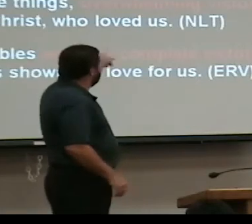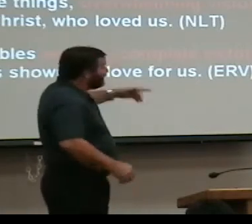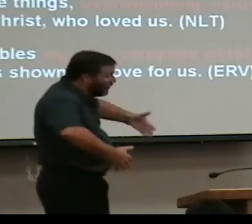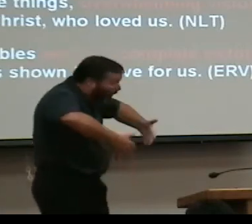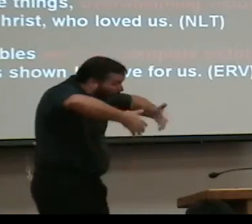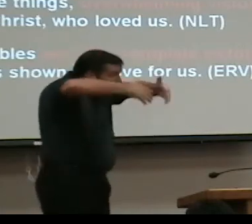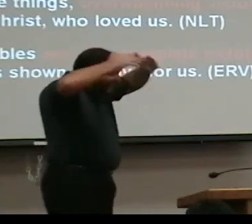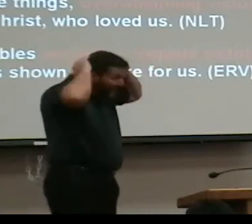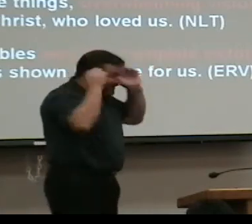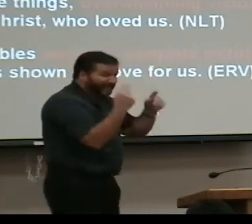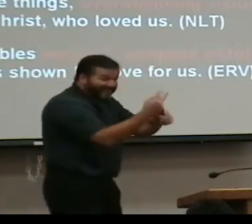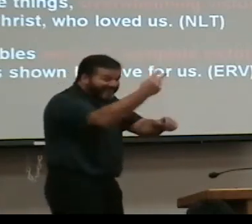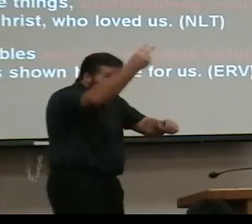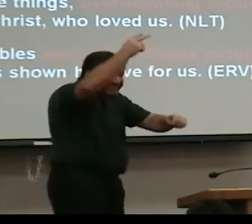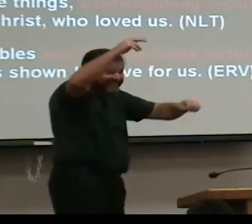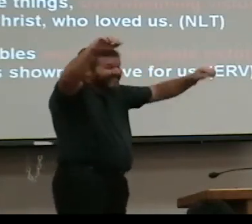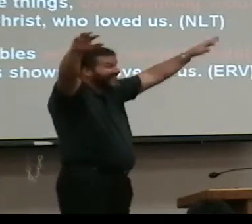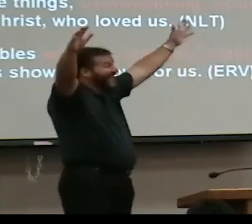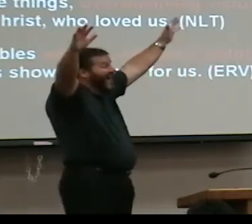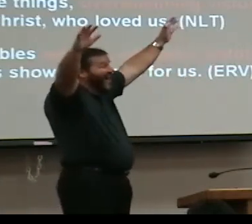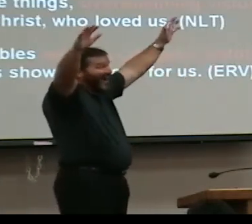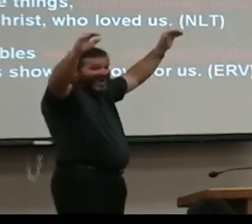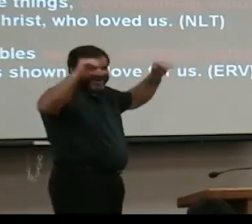one. Oh, we will do even more to win.